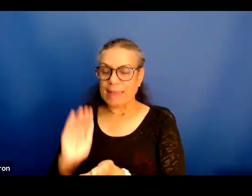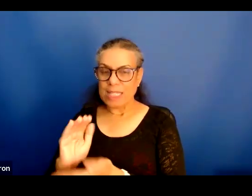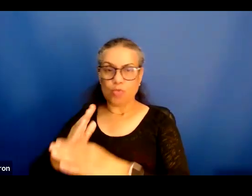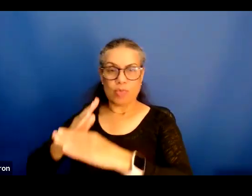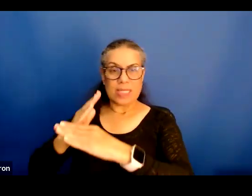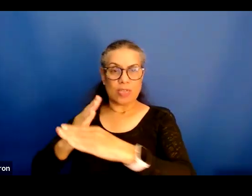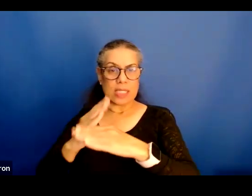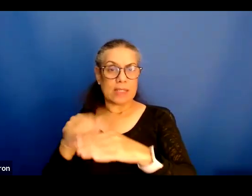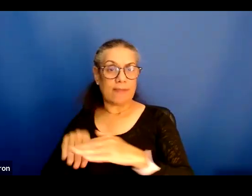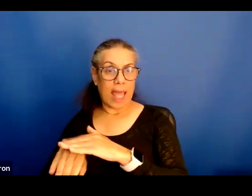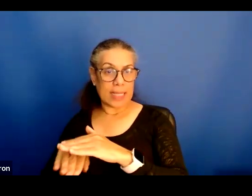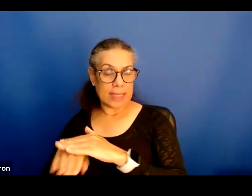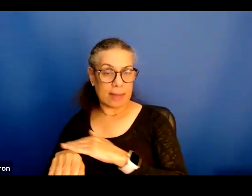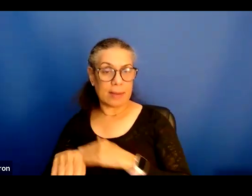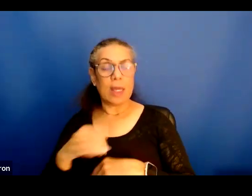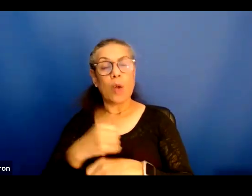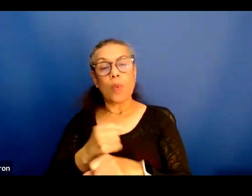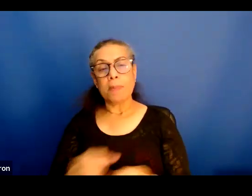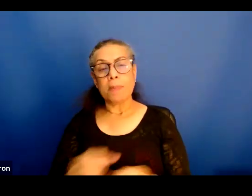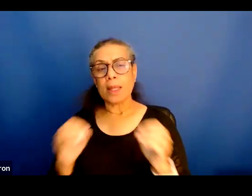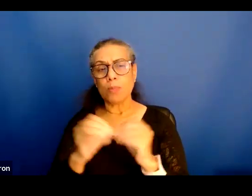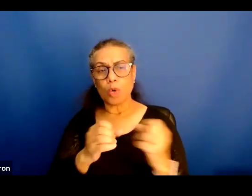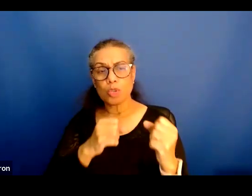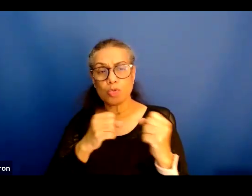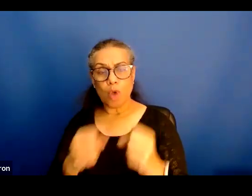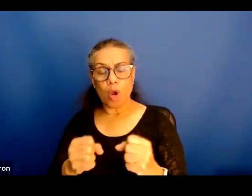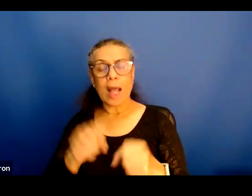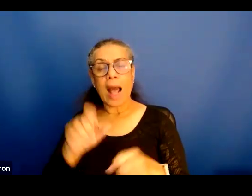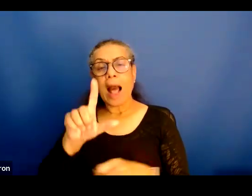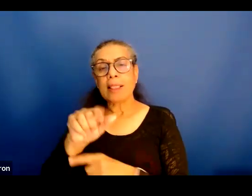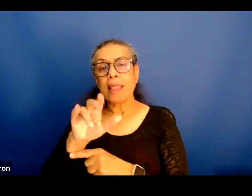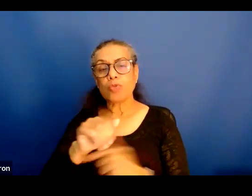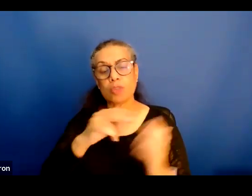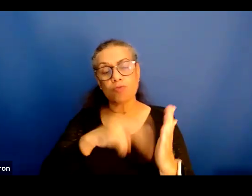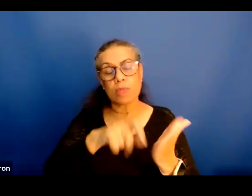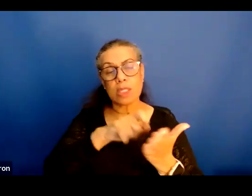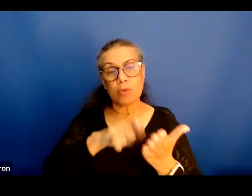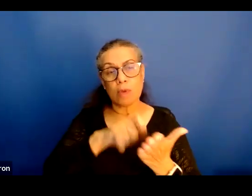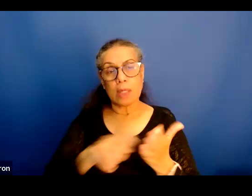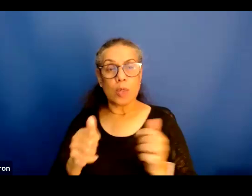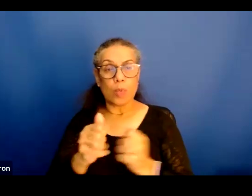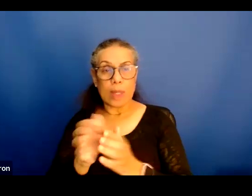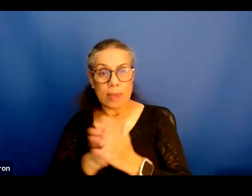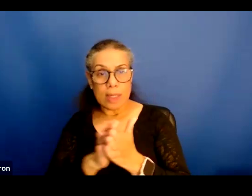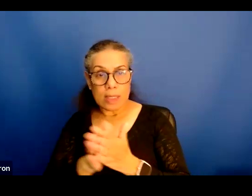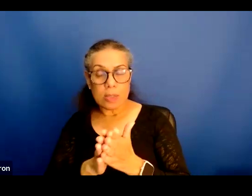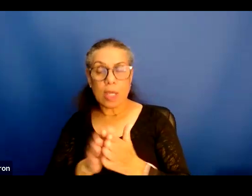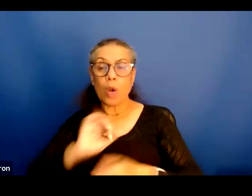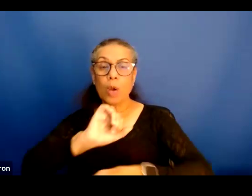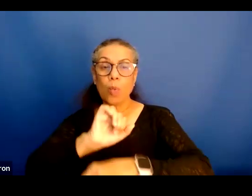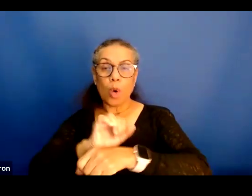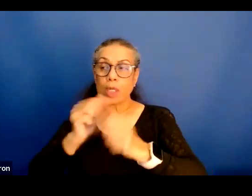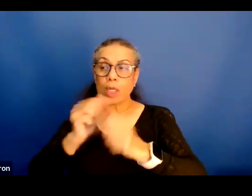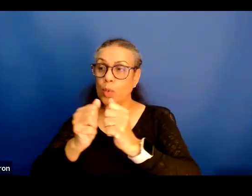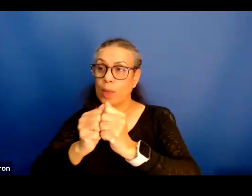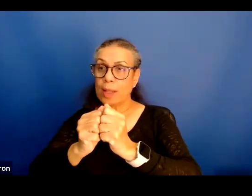students with disabilities. We strengthened also our literacy supports through targeted evidence-based initiatives in partnership with some of